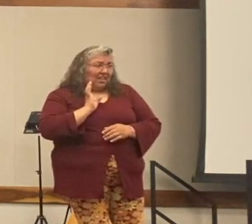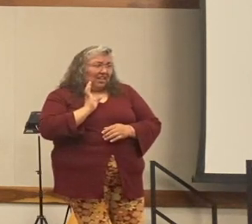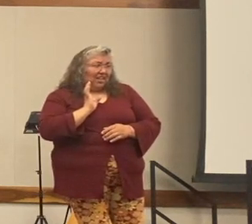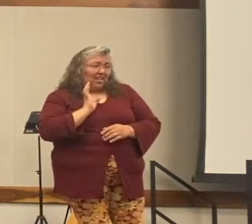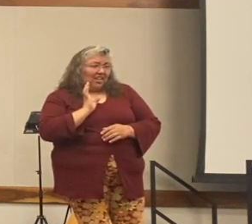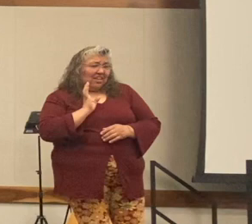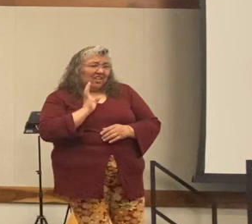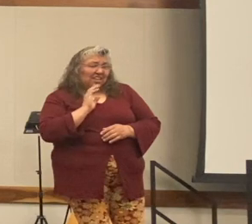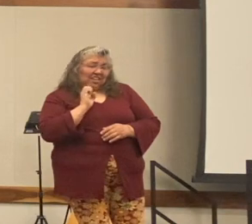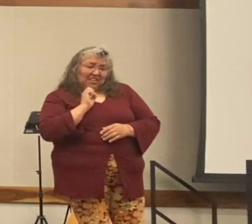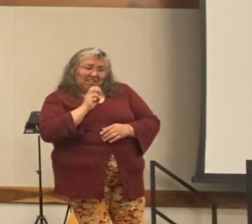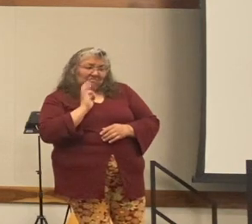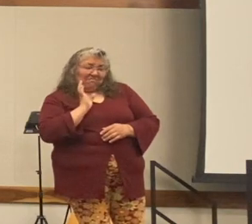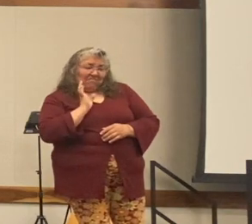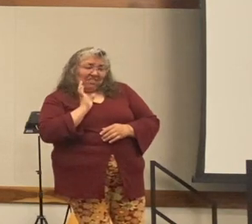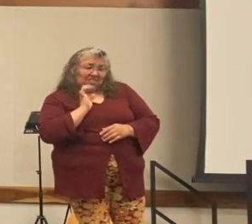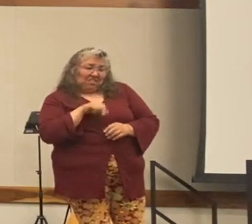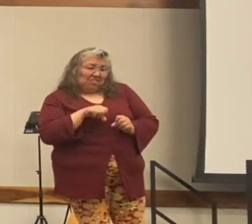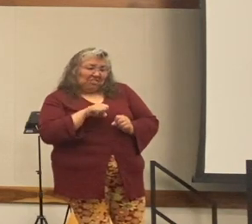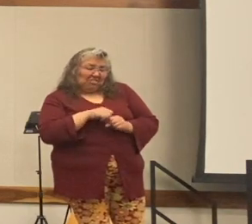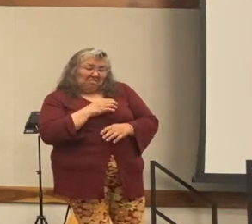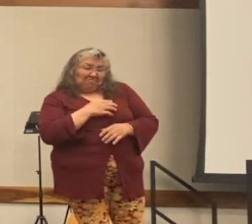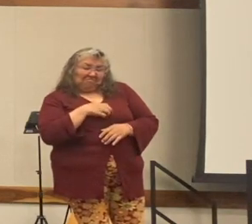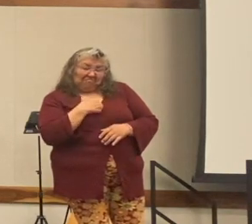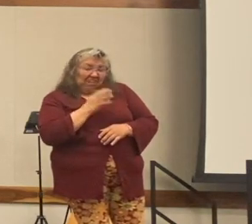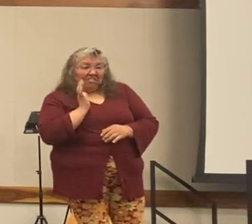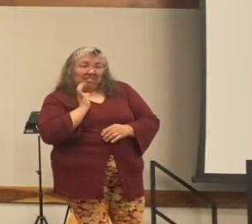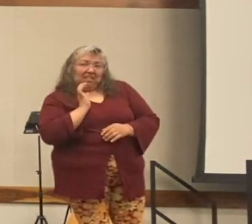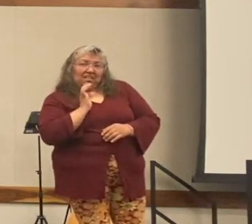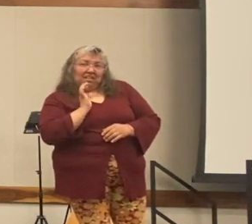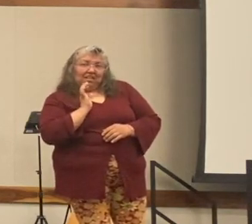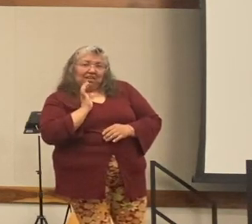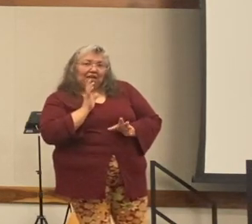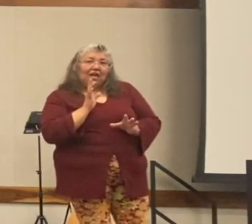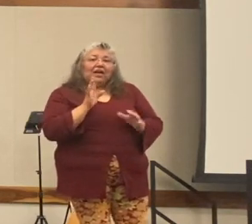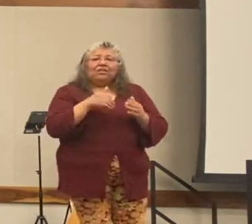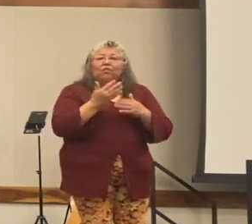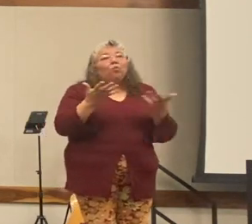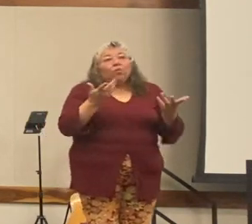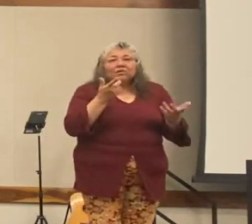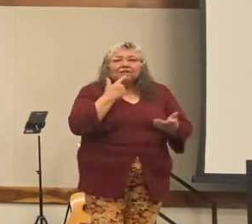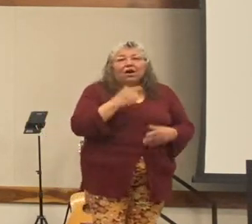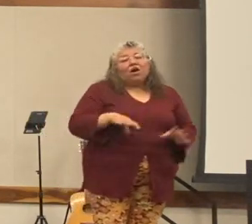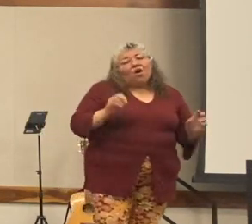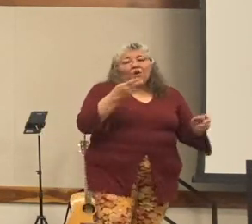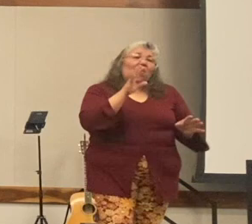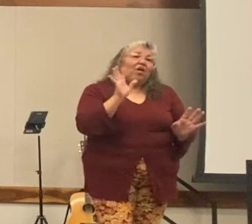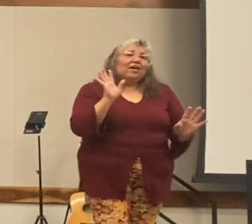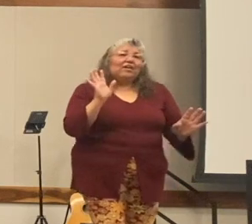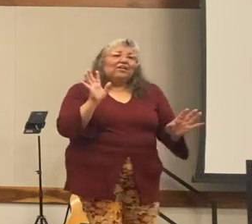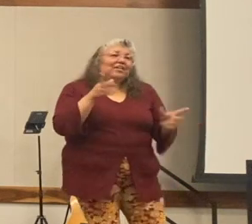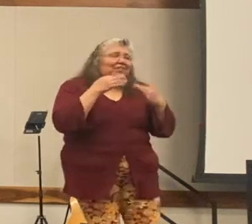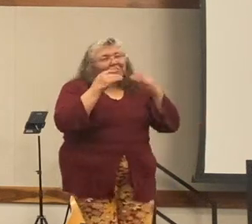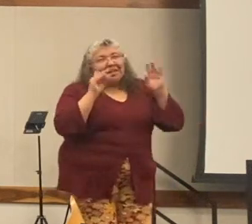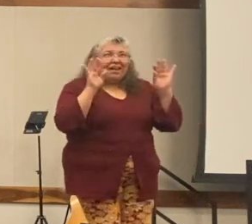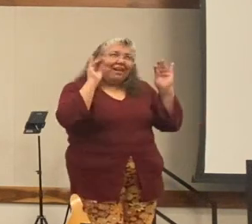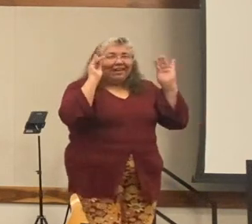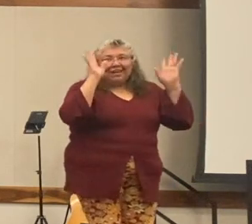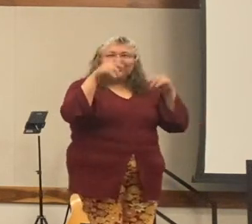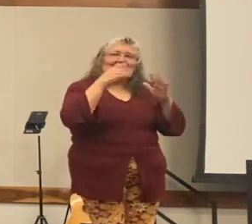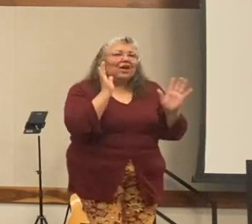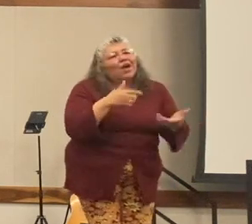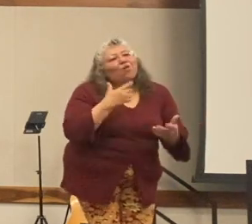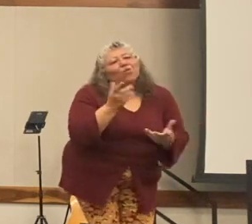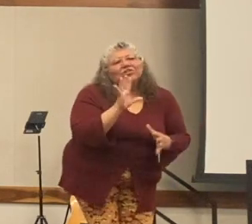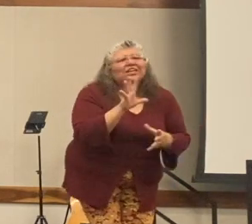Ew, those shoes are gross. Right? And then she's like, what did you guys say? Oh, no, girl, we love your shoes. Where'd you get